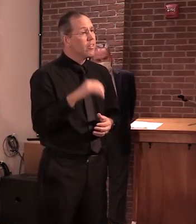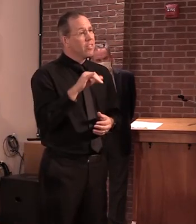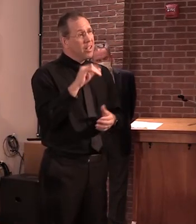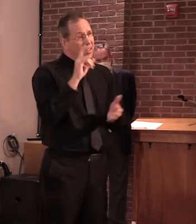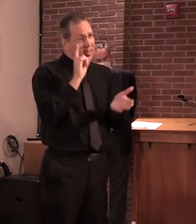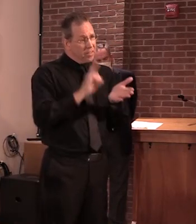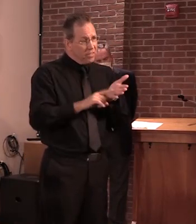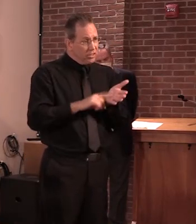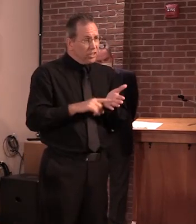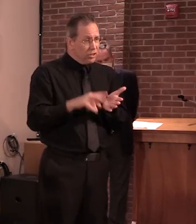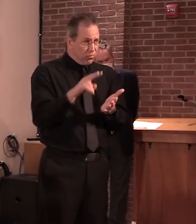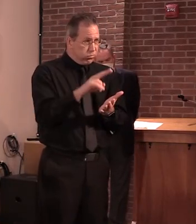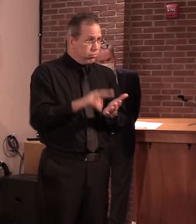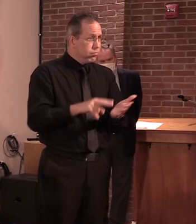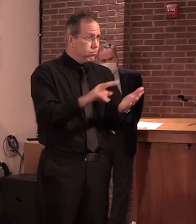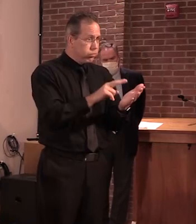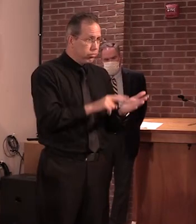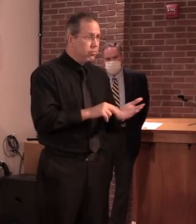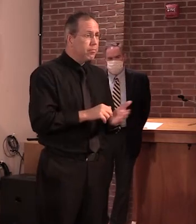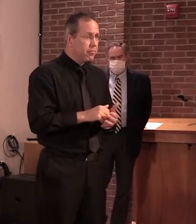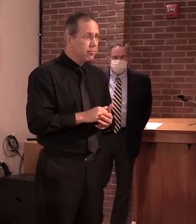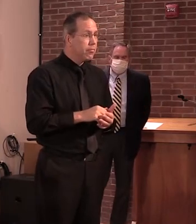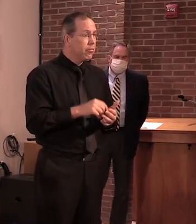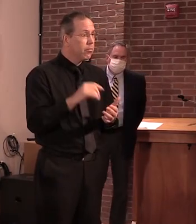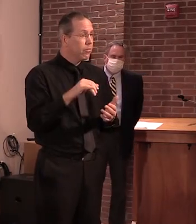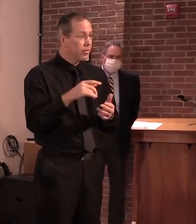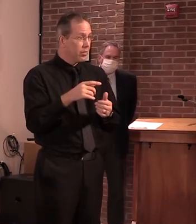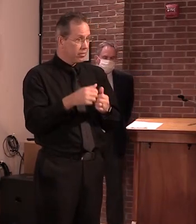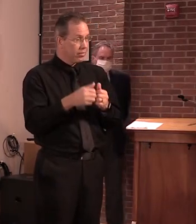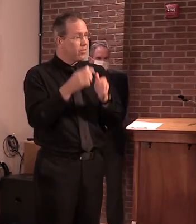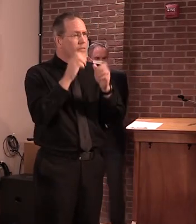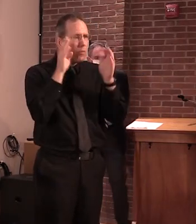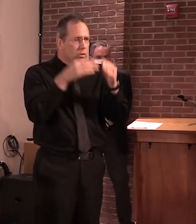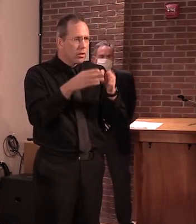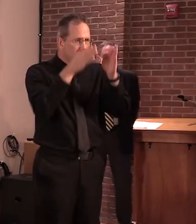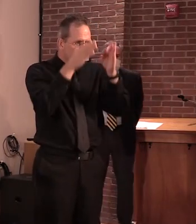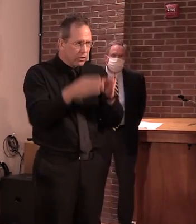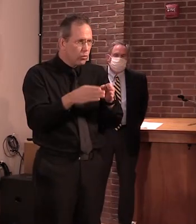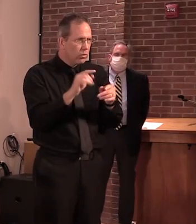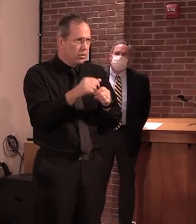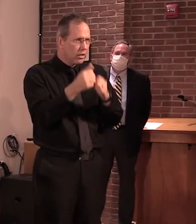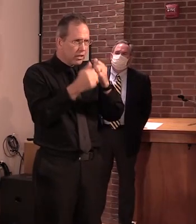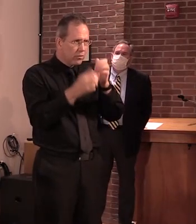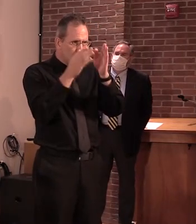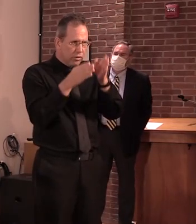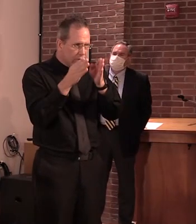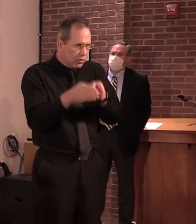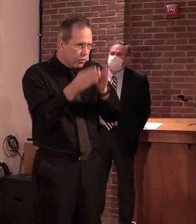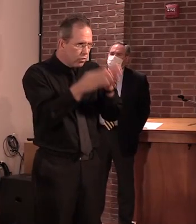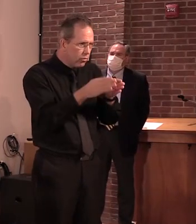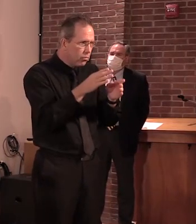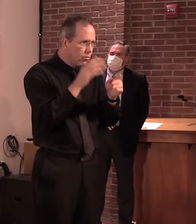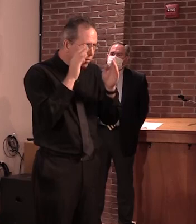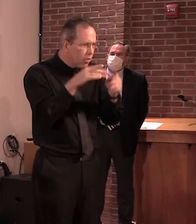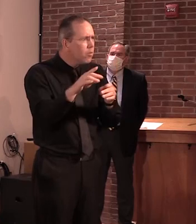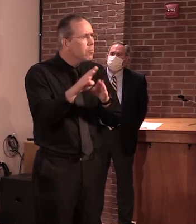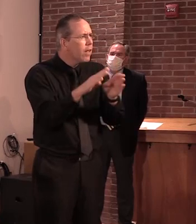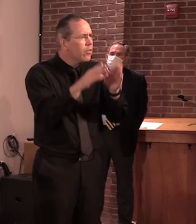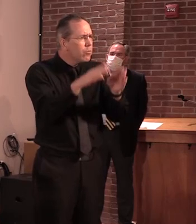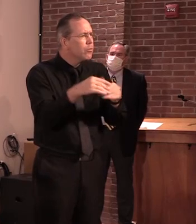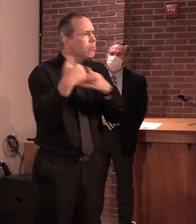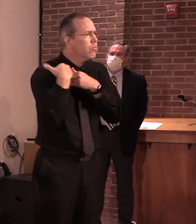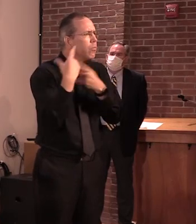about will people be investigated, will people be looked at and their behavior, is